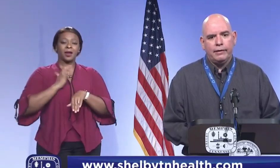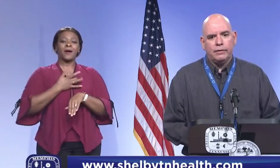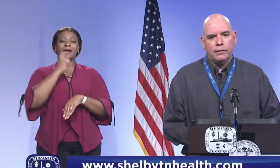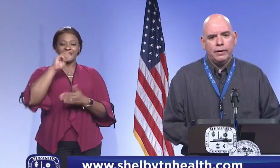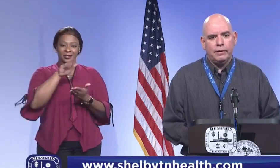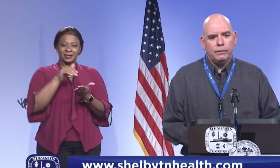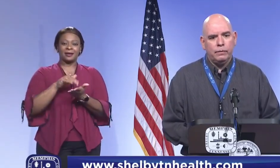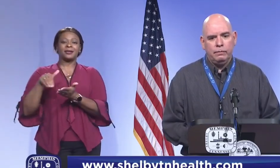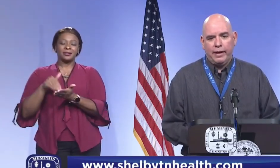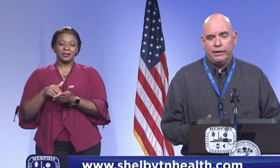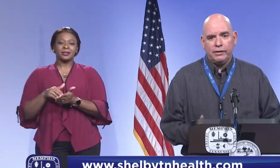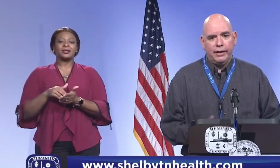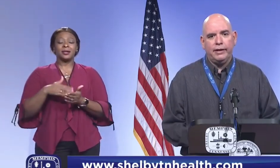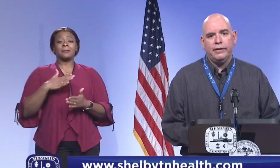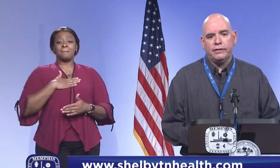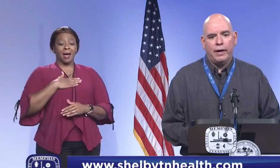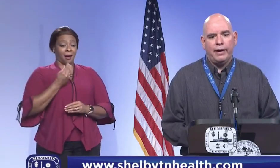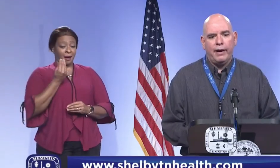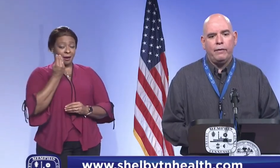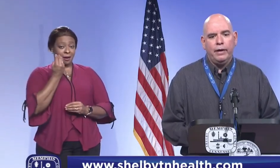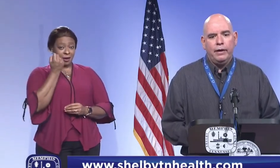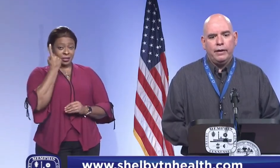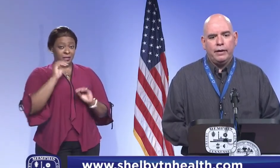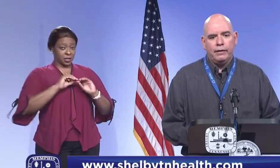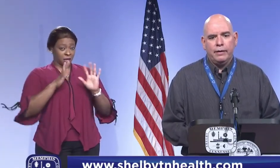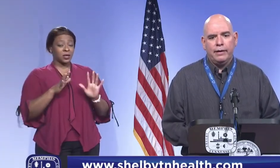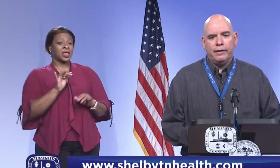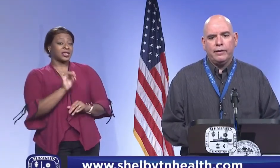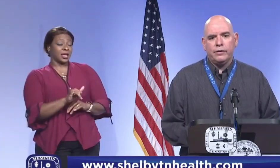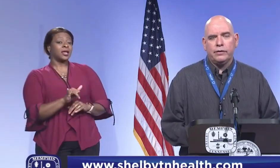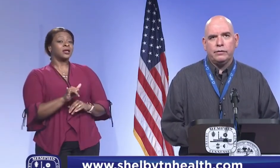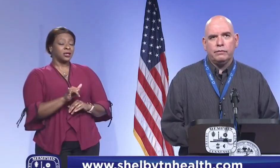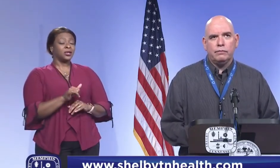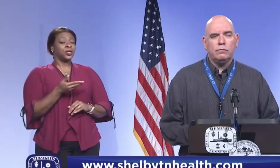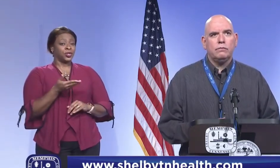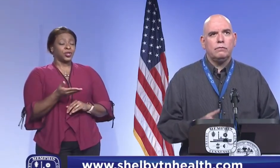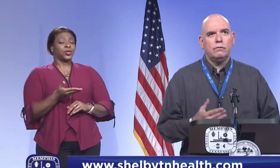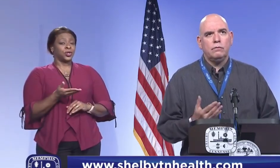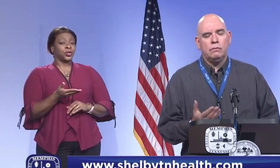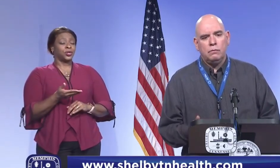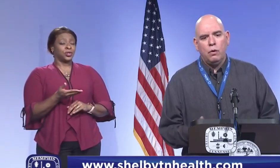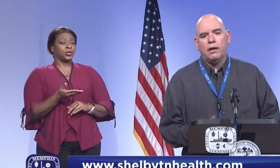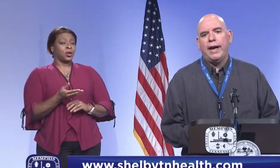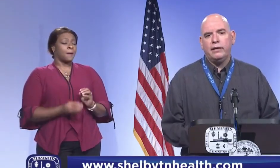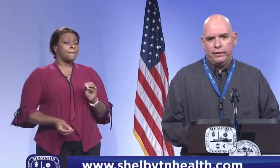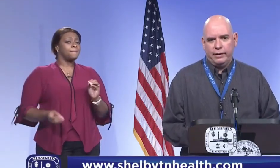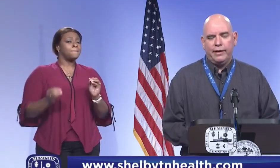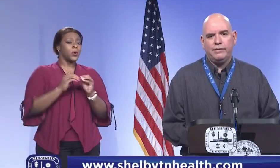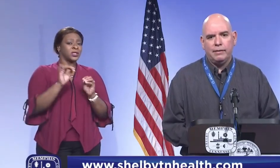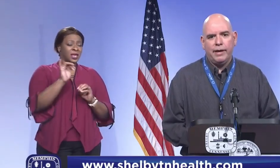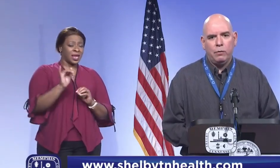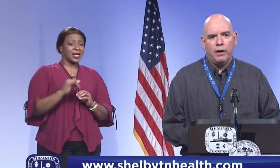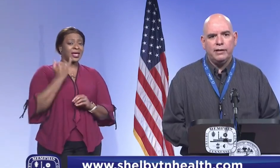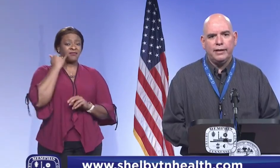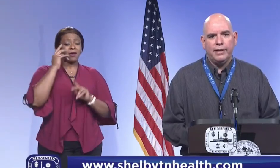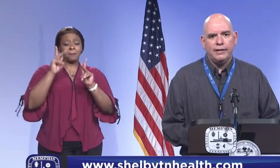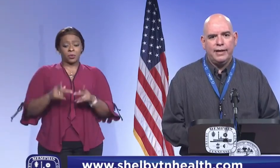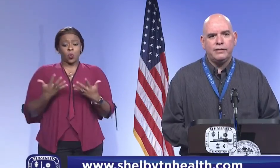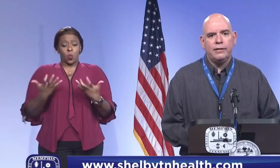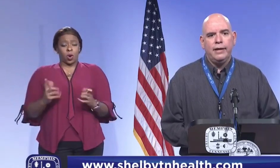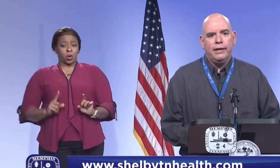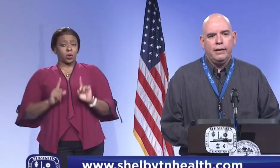And my understanding is right now there's more likelihood that if somebody wanted to get